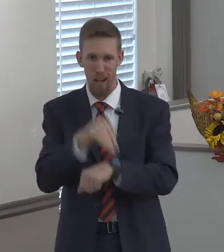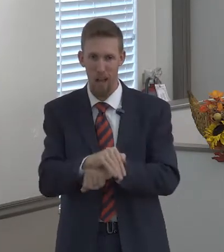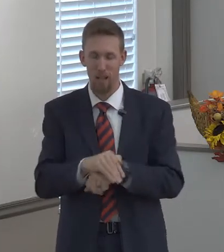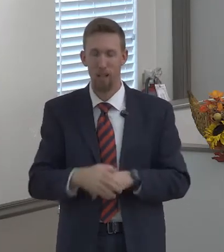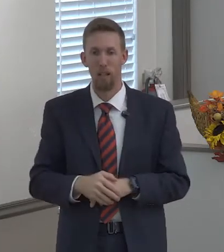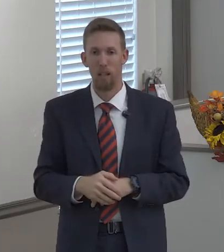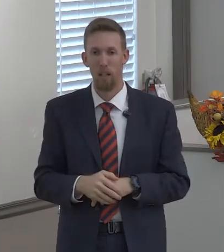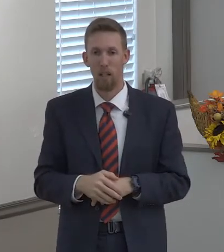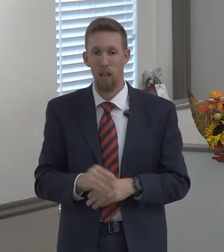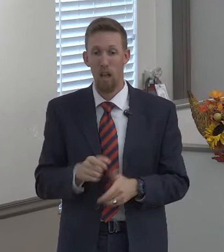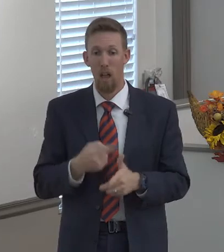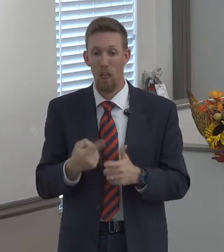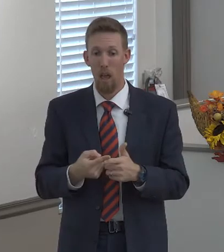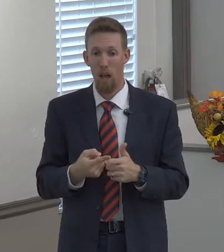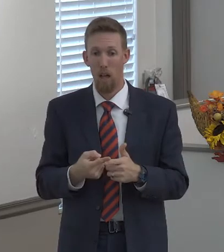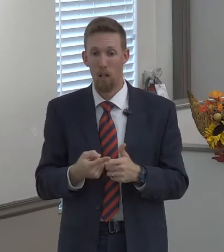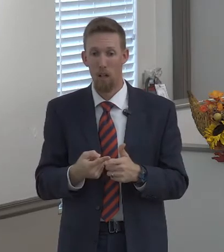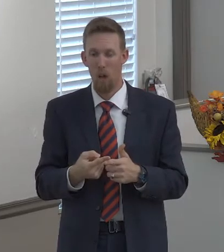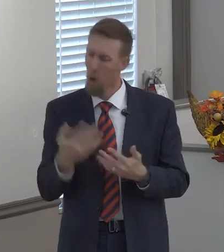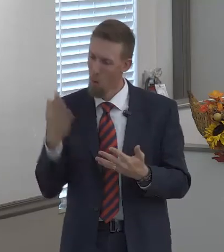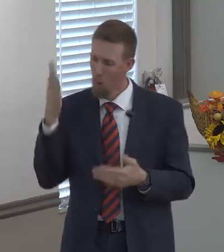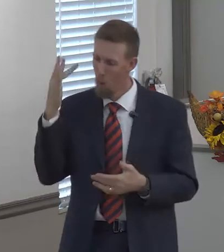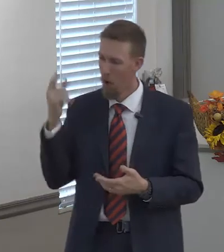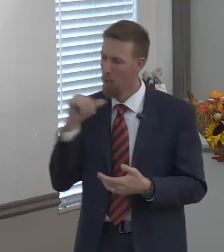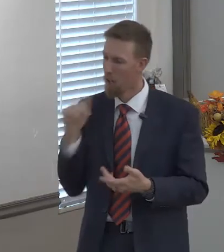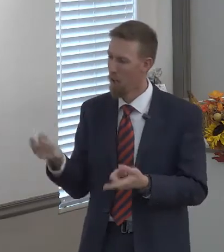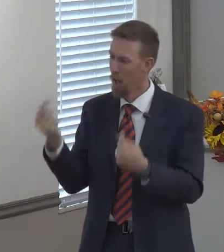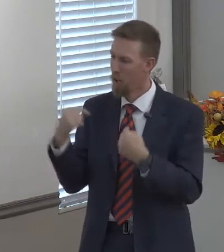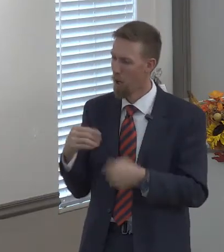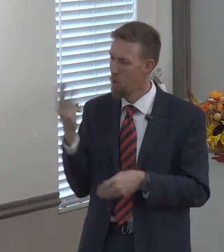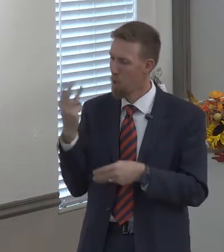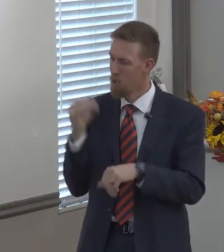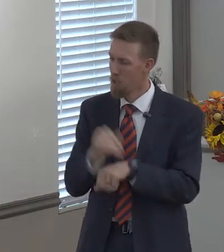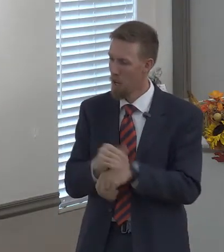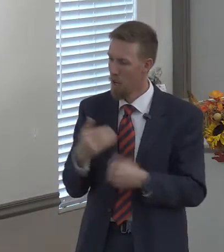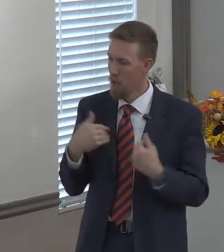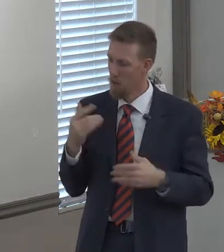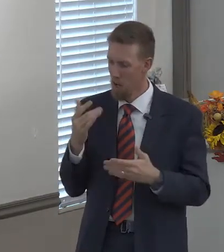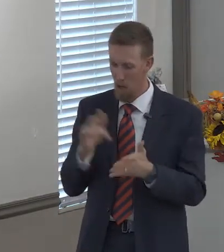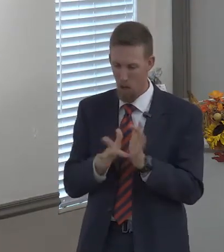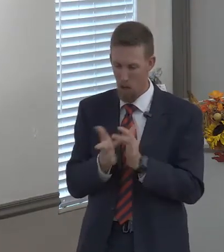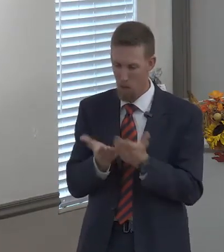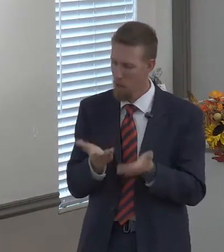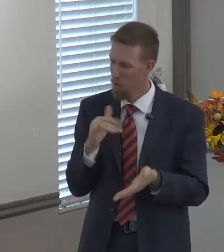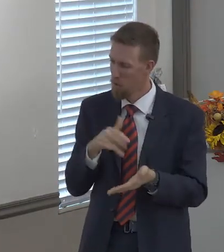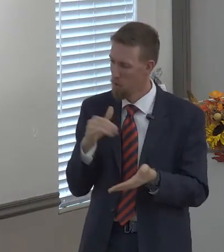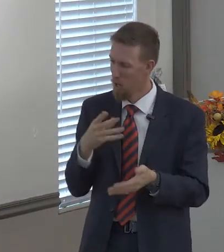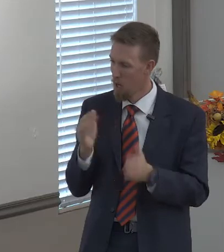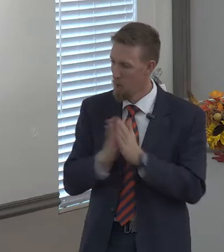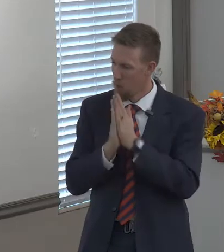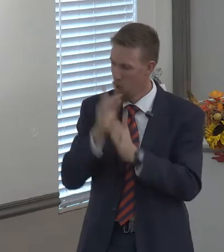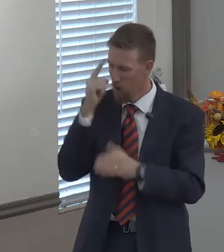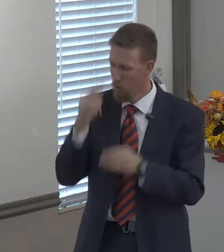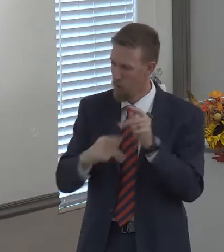And back then, Sunday evening service was, I believe it was 7 o'clock. It was either 7 o'clock or 7:30, I can't